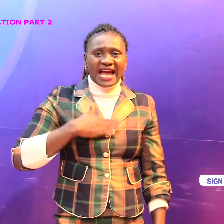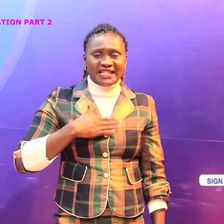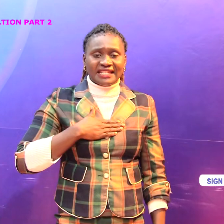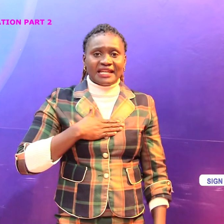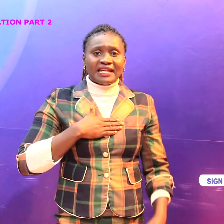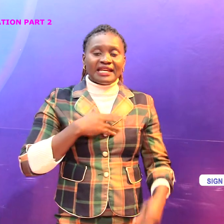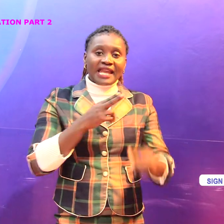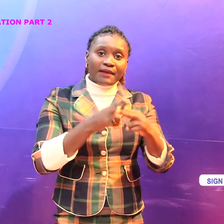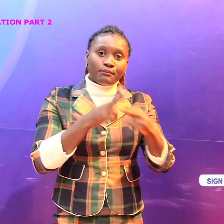mine, name,